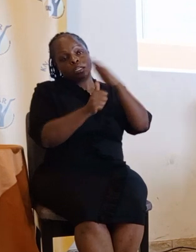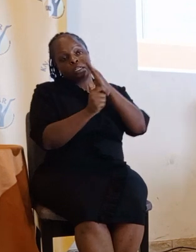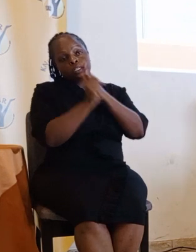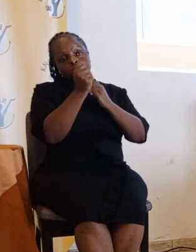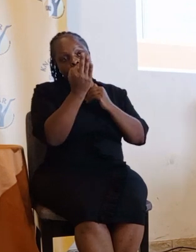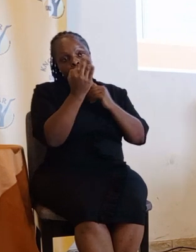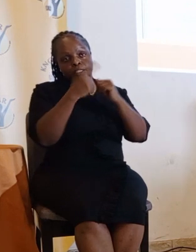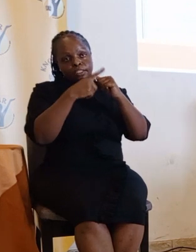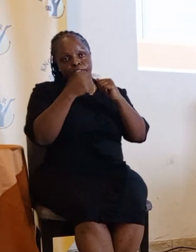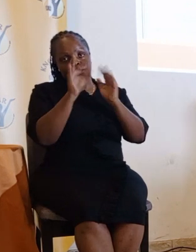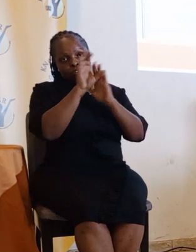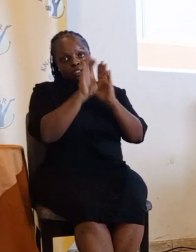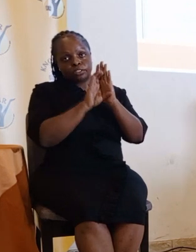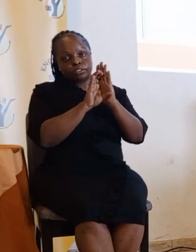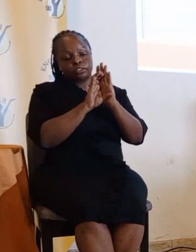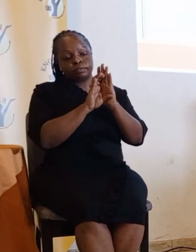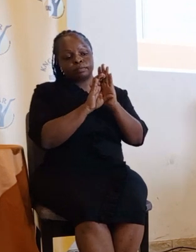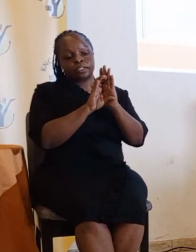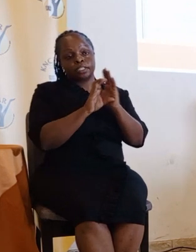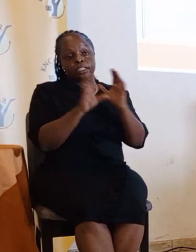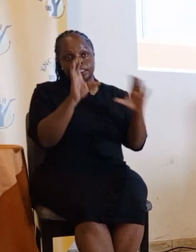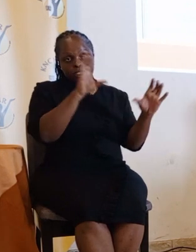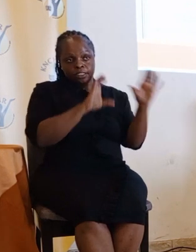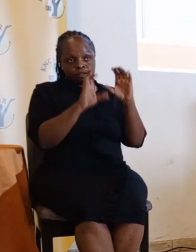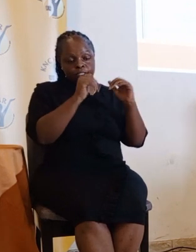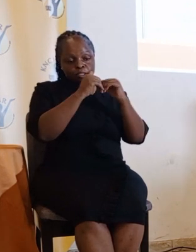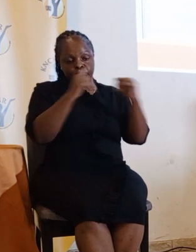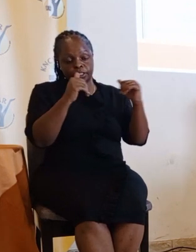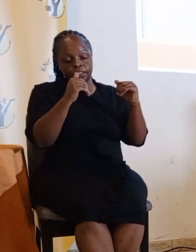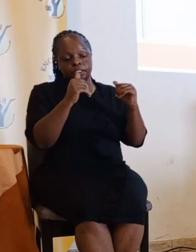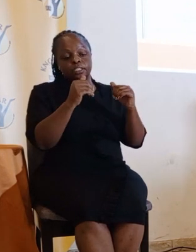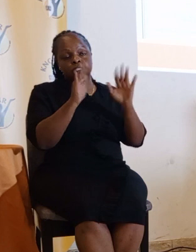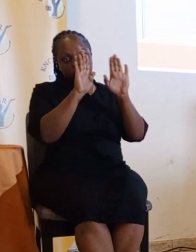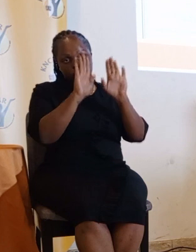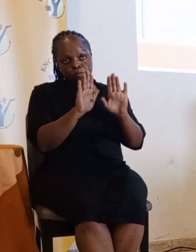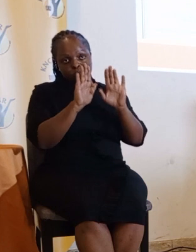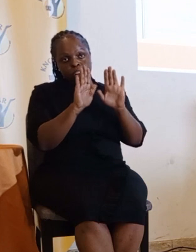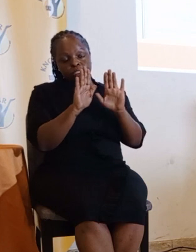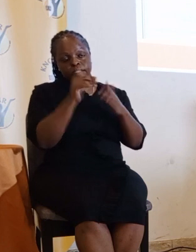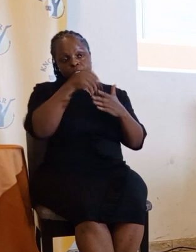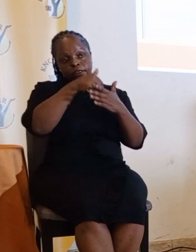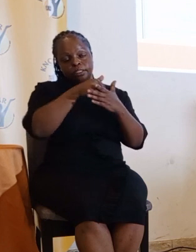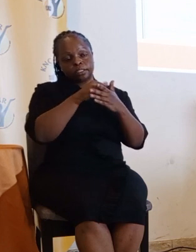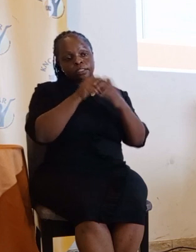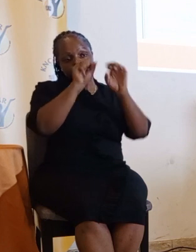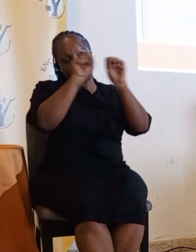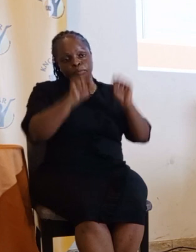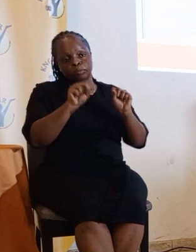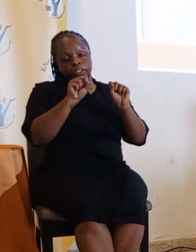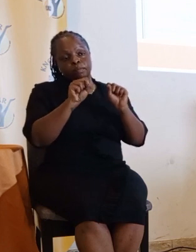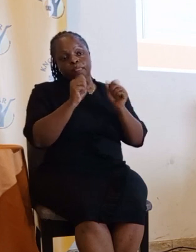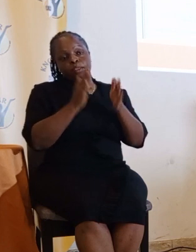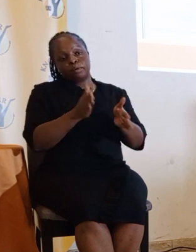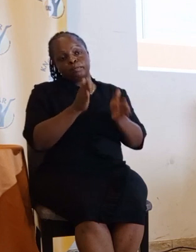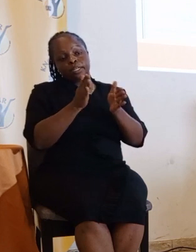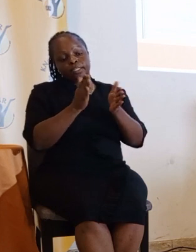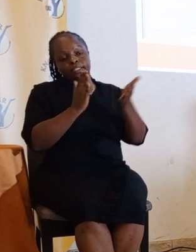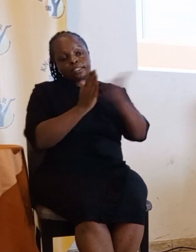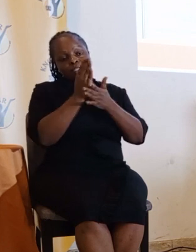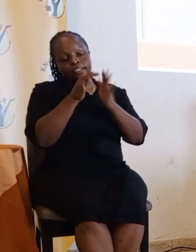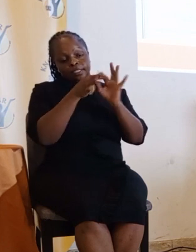the Constitution. Civic space plays a pivotal role in shaping the human rights culture in our